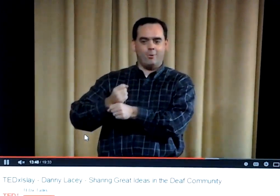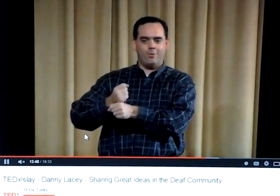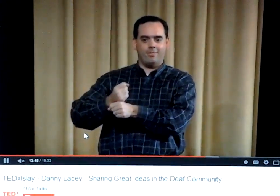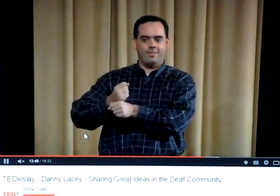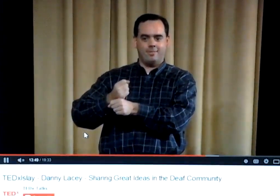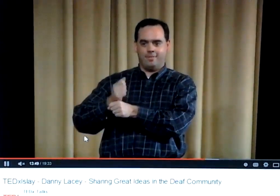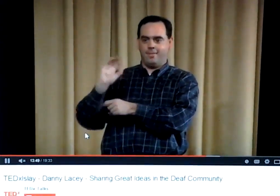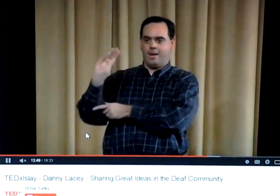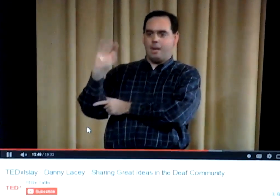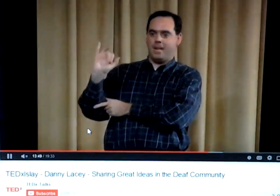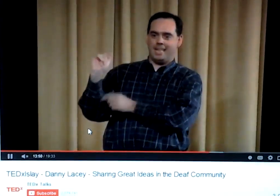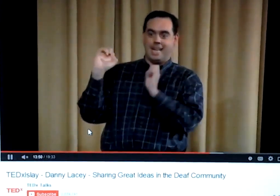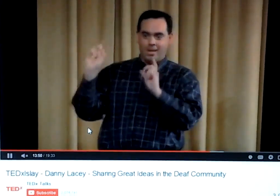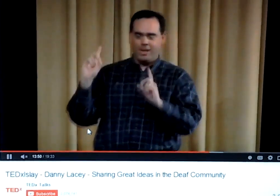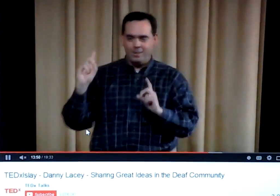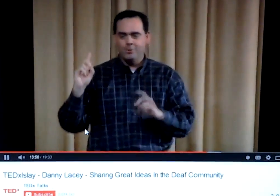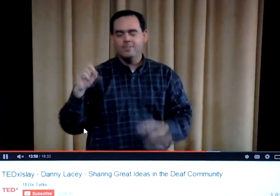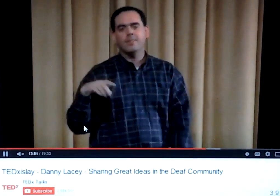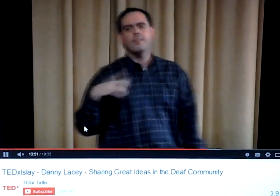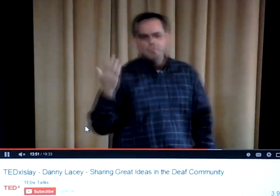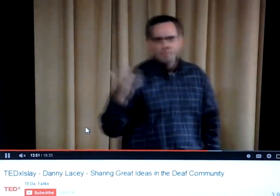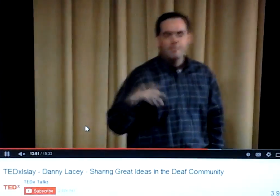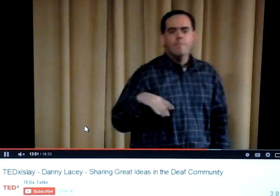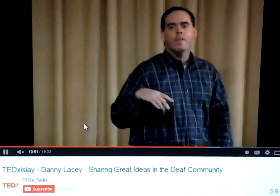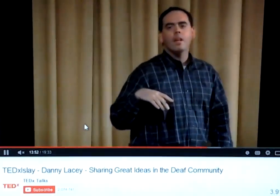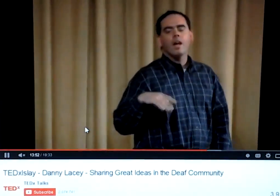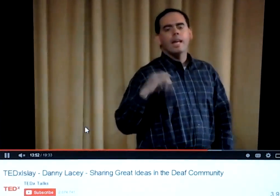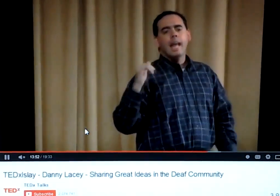So there's a college in Boston. It's hard to get into.